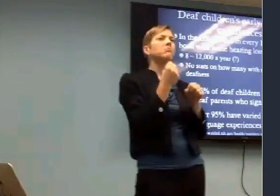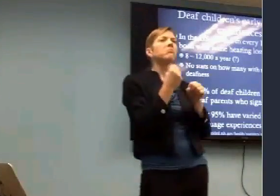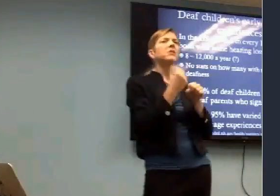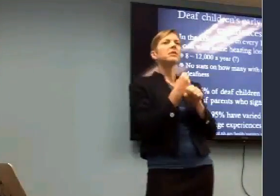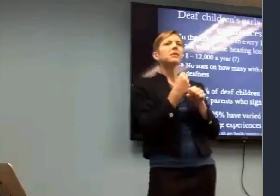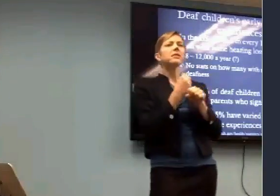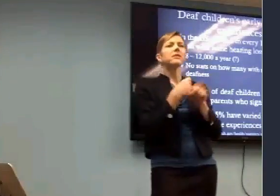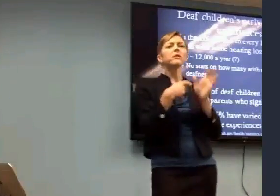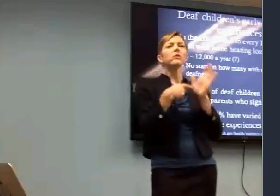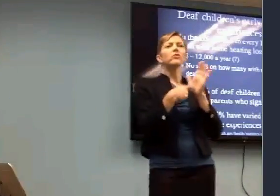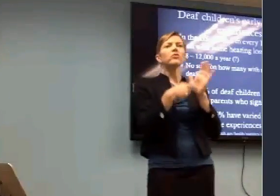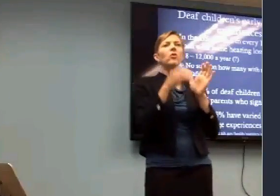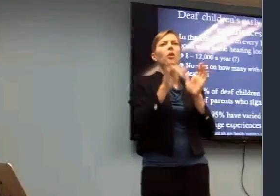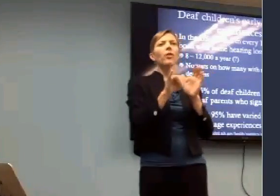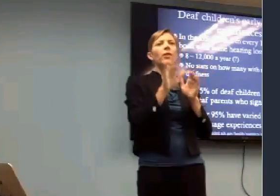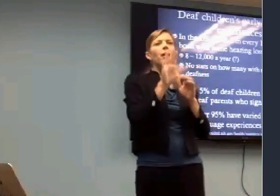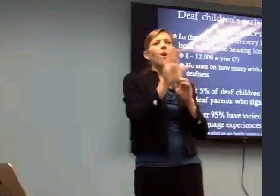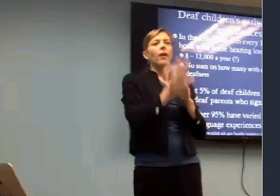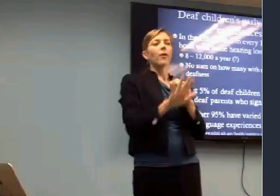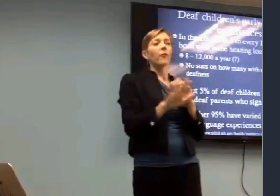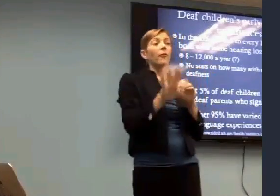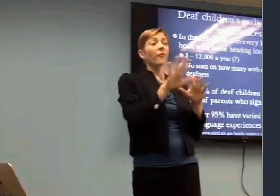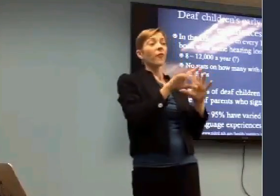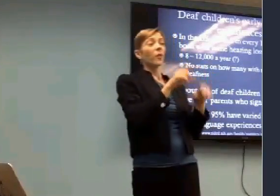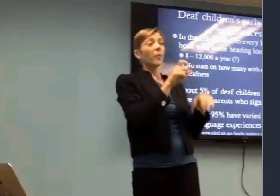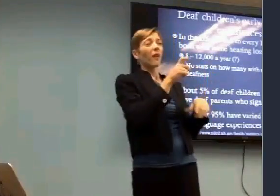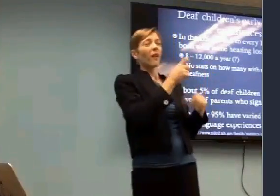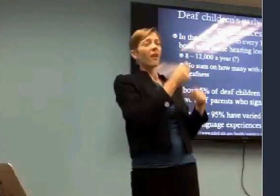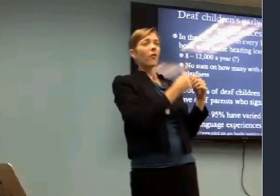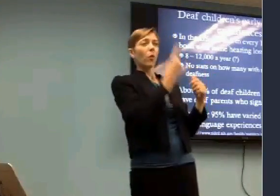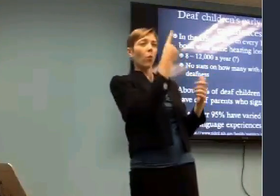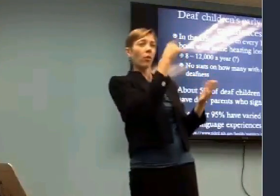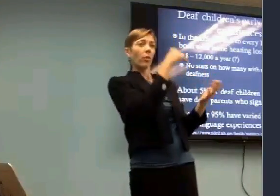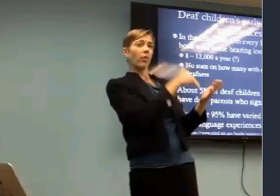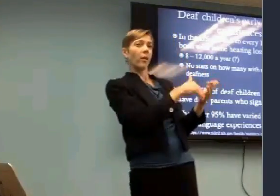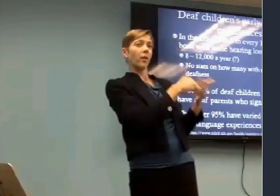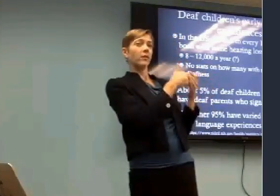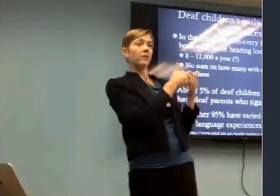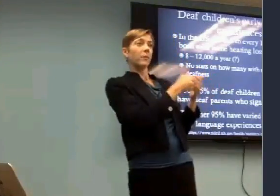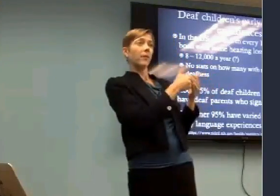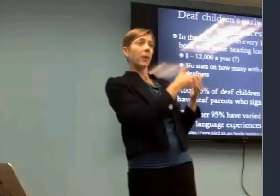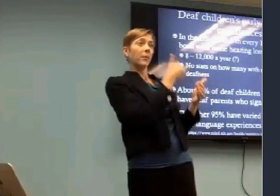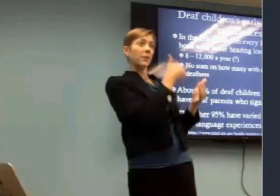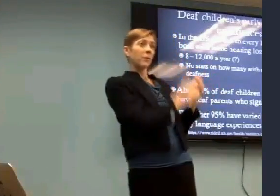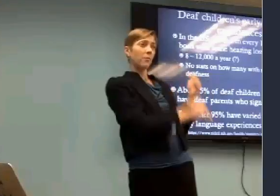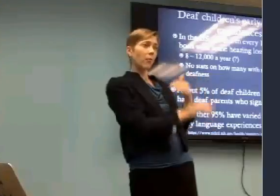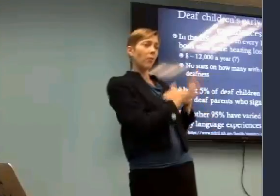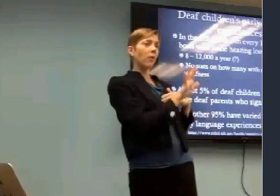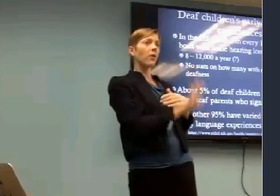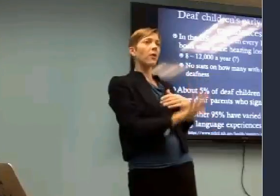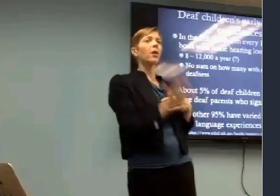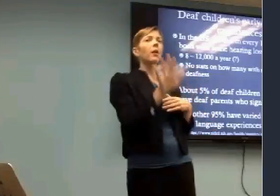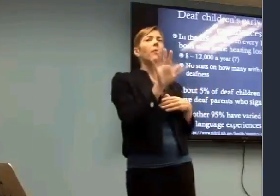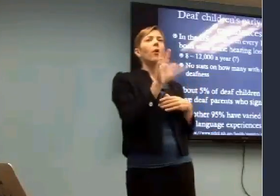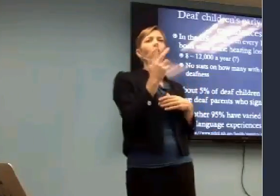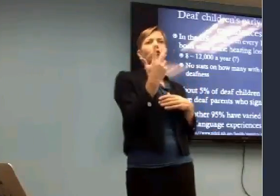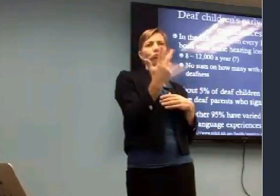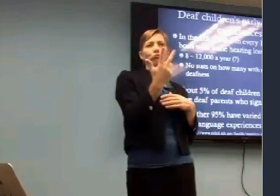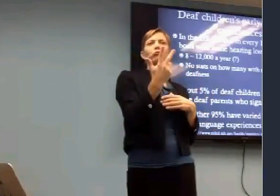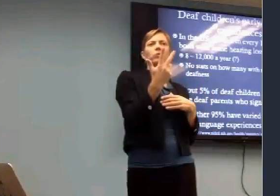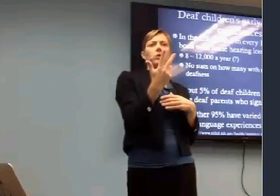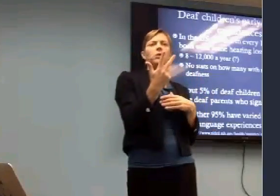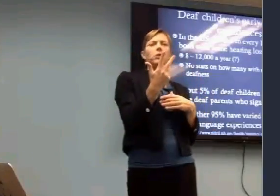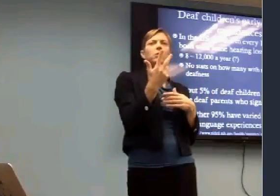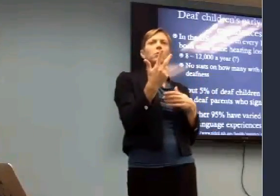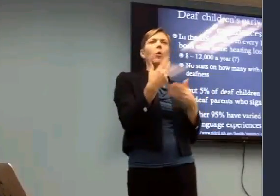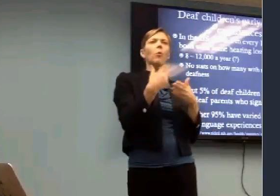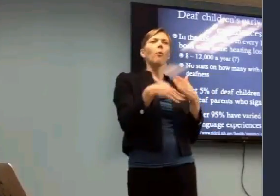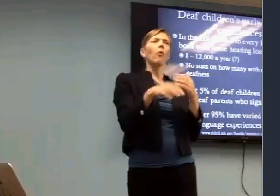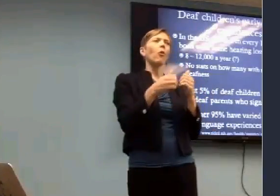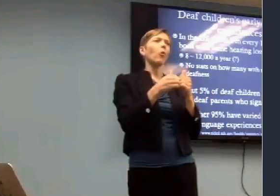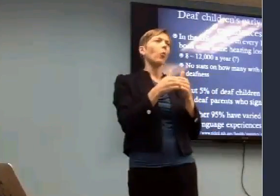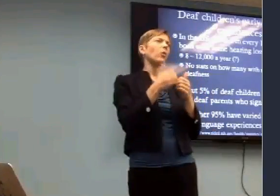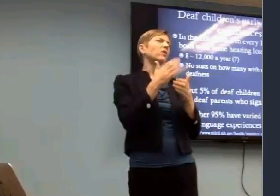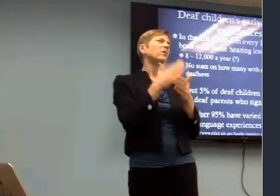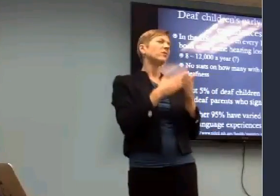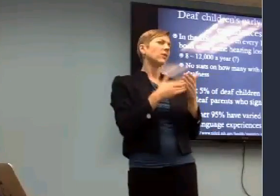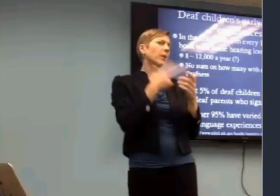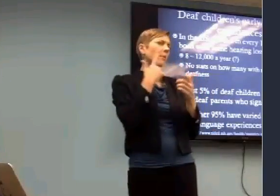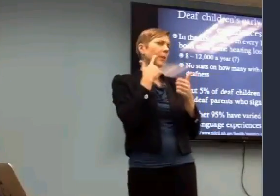In the United States, statistics show that from every 1,000 infants born, approximately 3 of those are